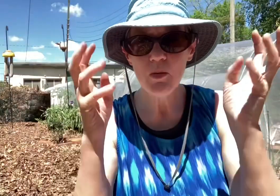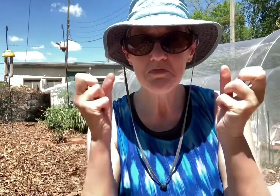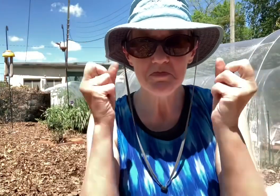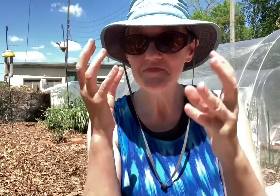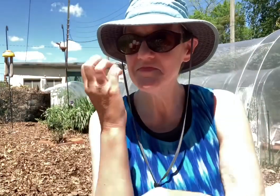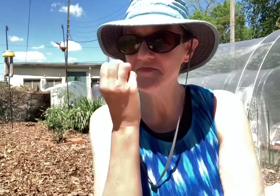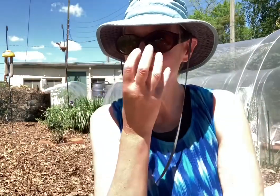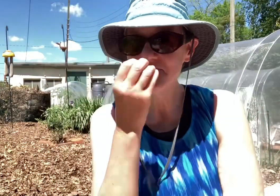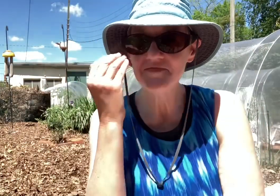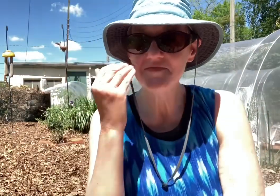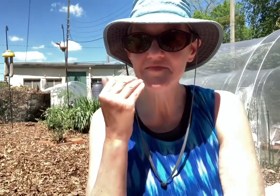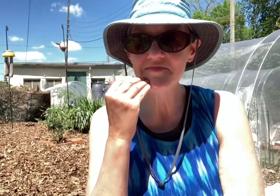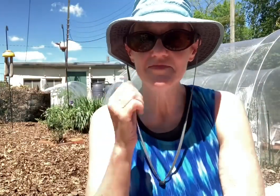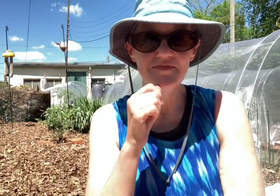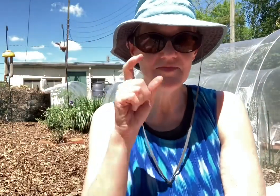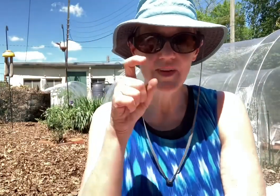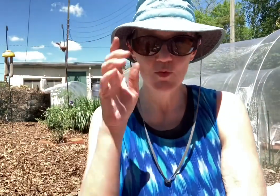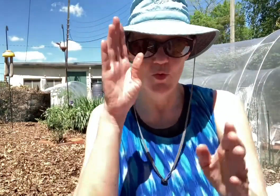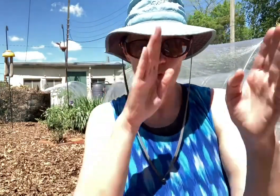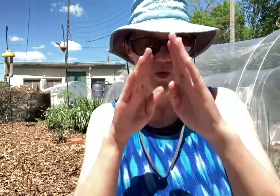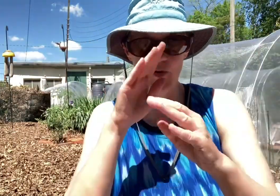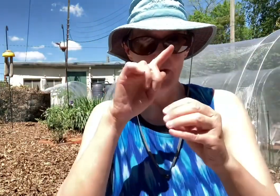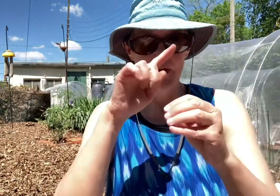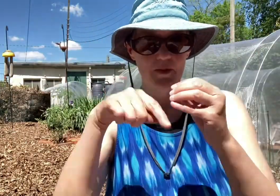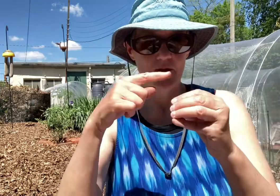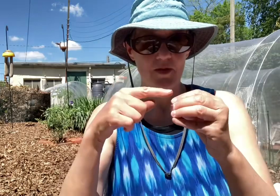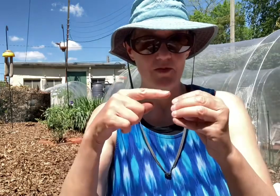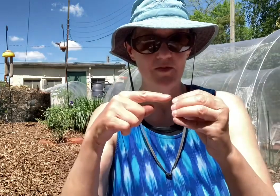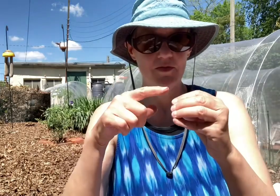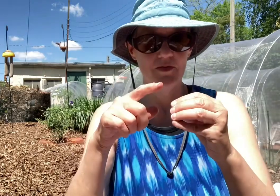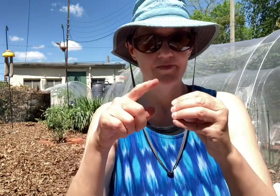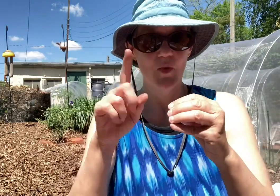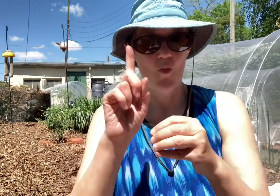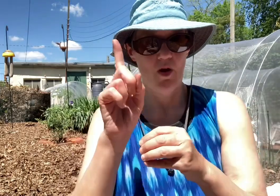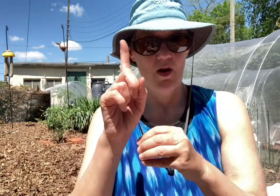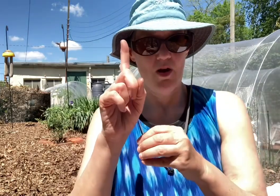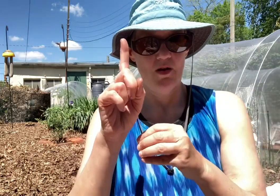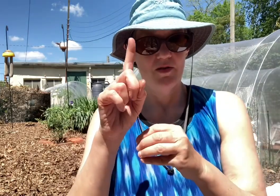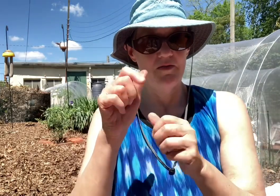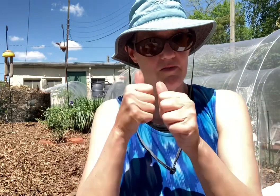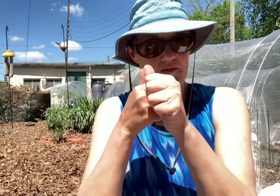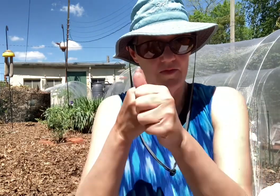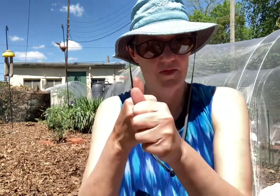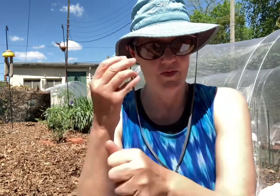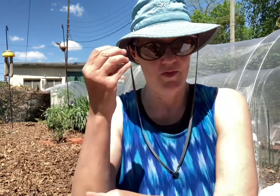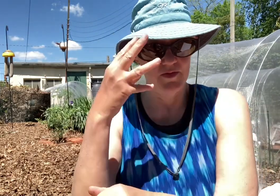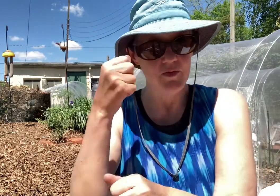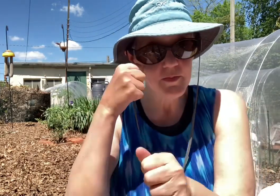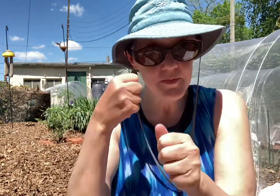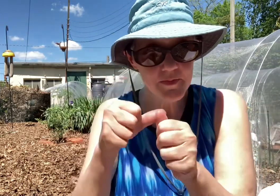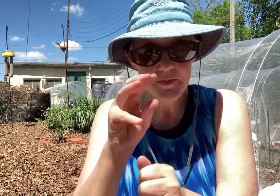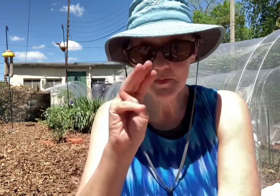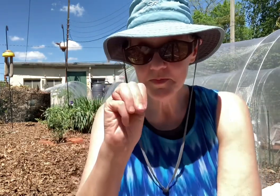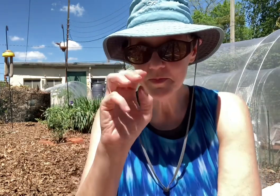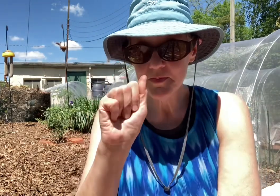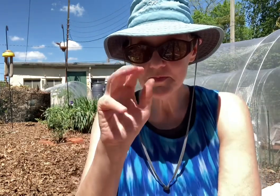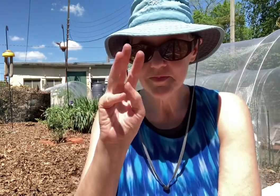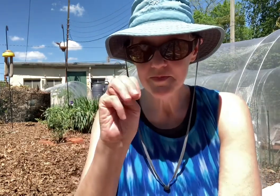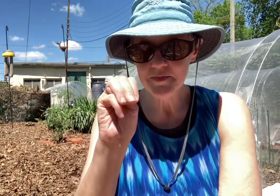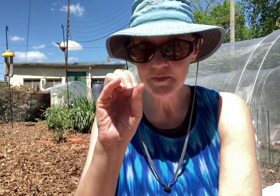Because they have so many branches and so many heads, you don't have to worry about the location of them following the